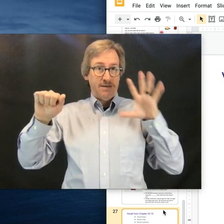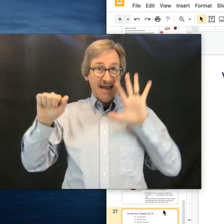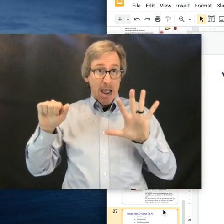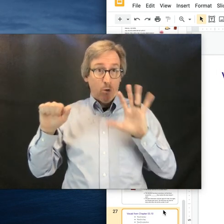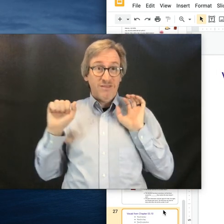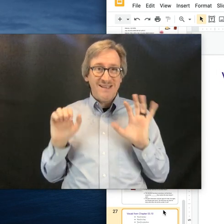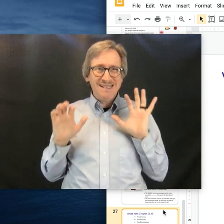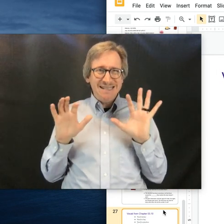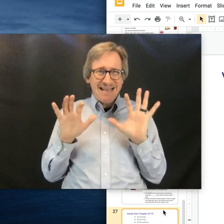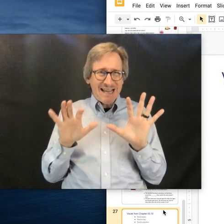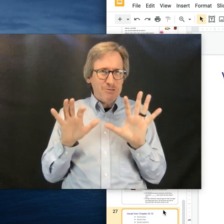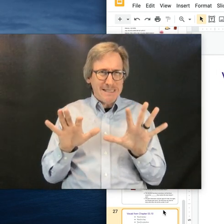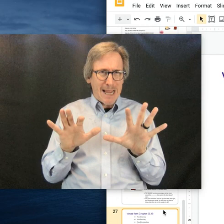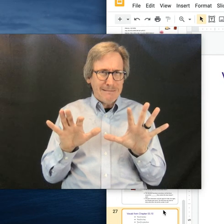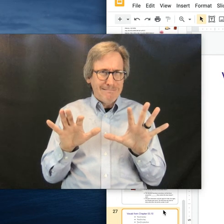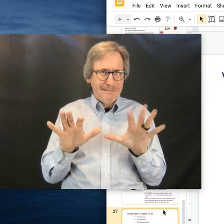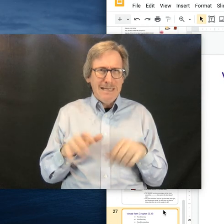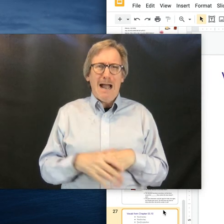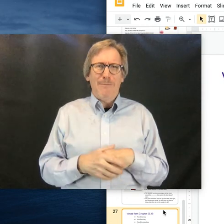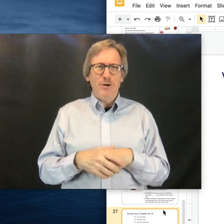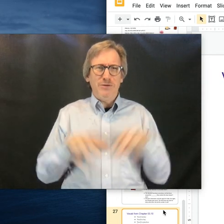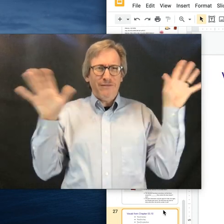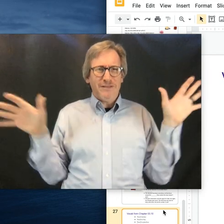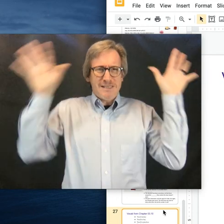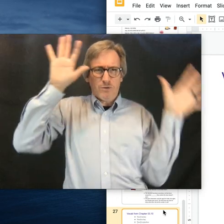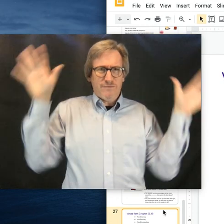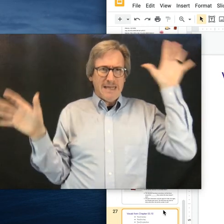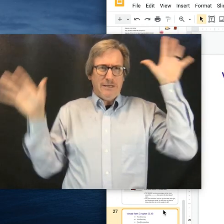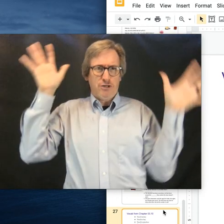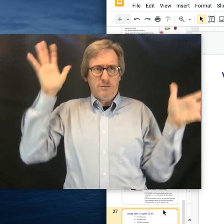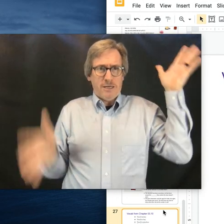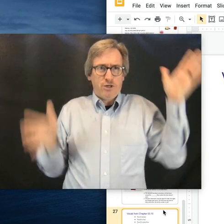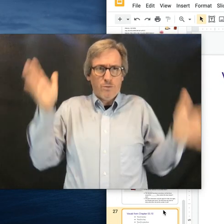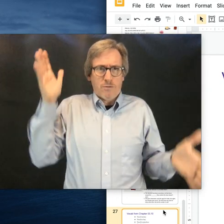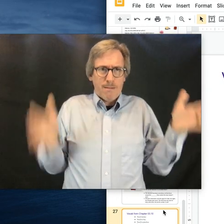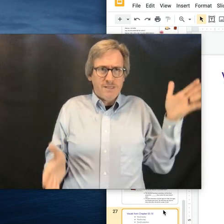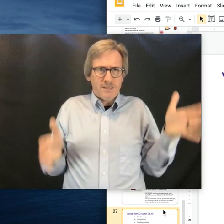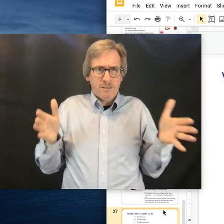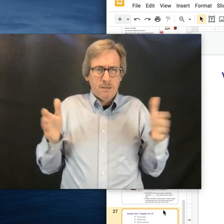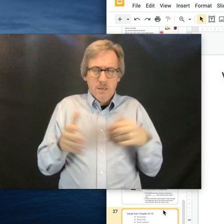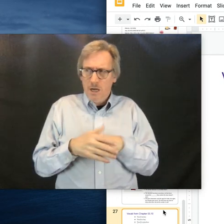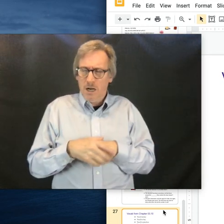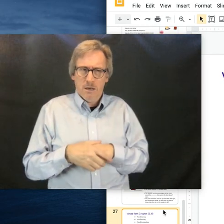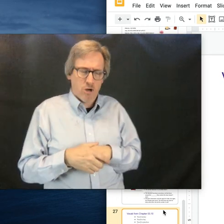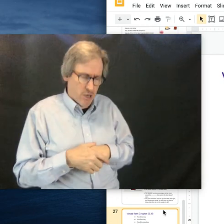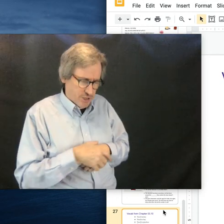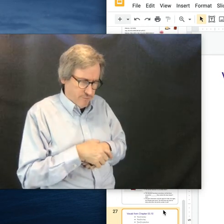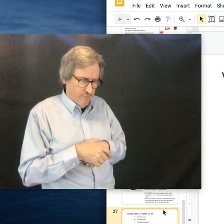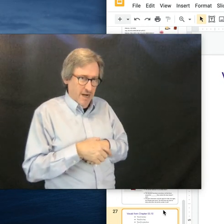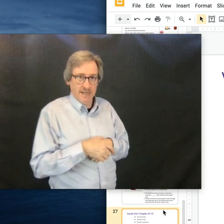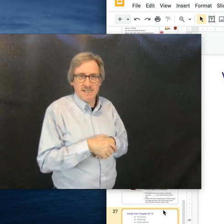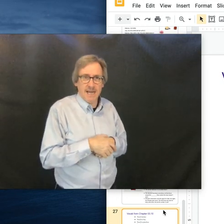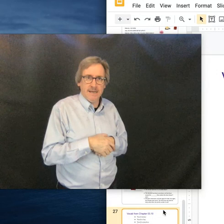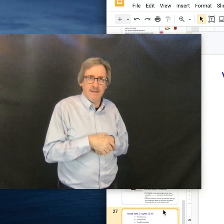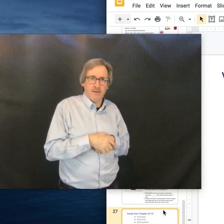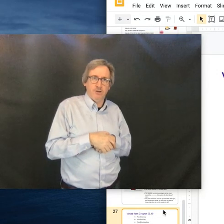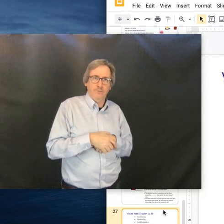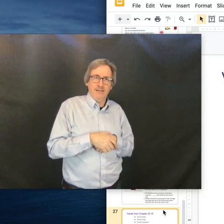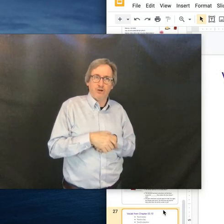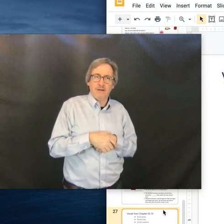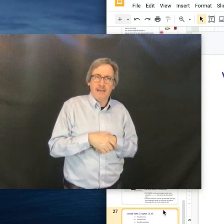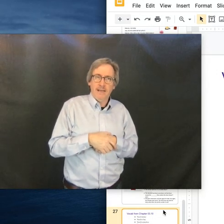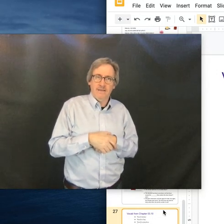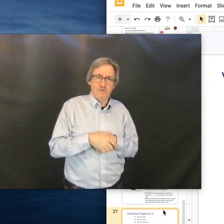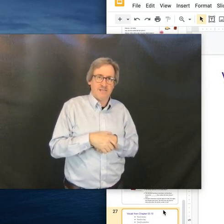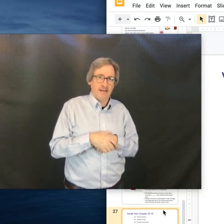Practice. Now, this is a dangerous sign. I'm going to give this sort of danger Will Robinson caution for any sign that could